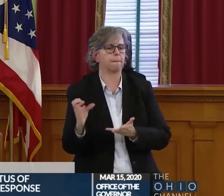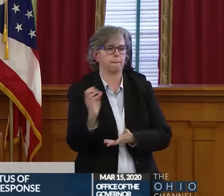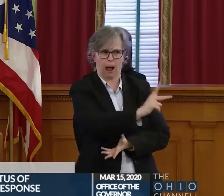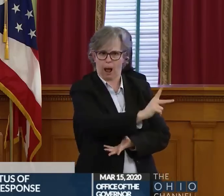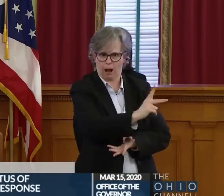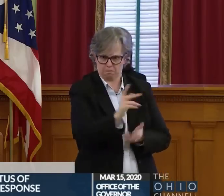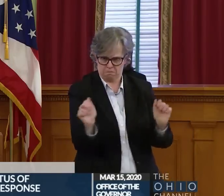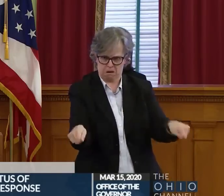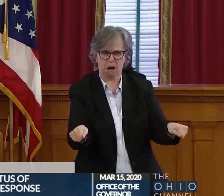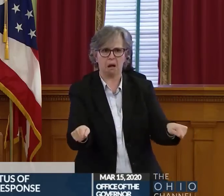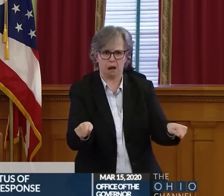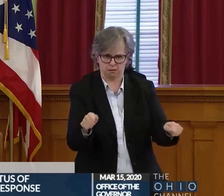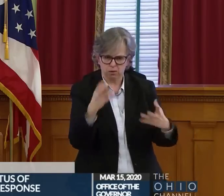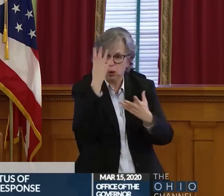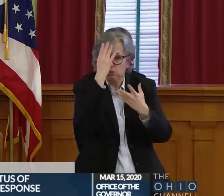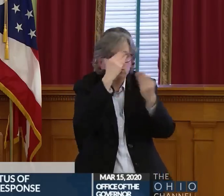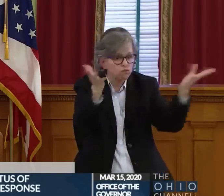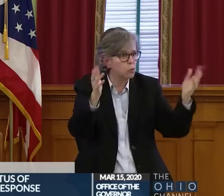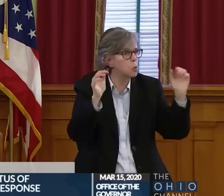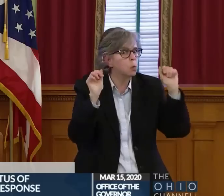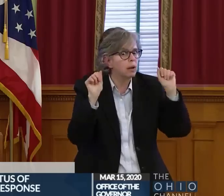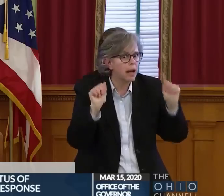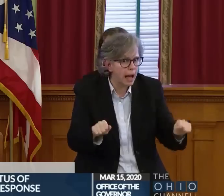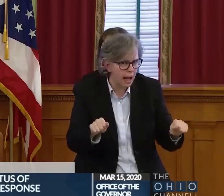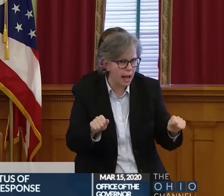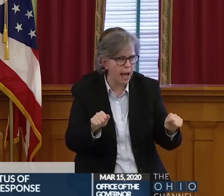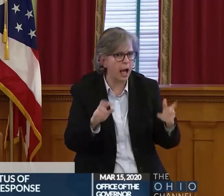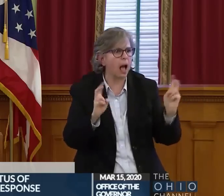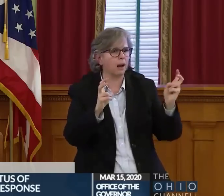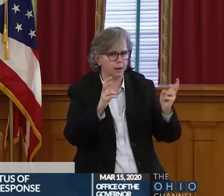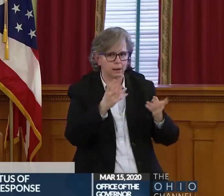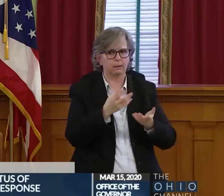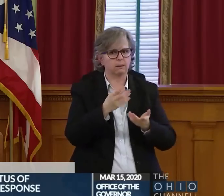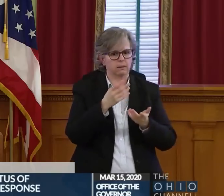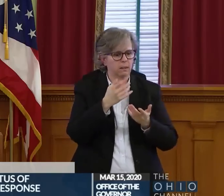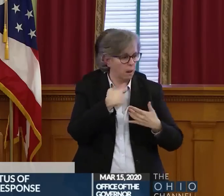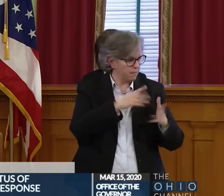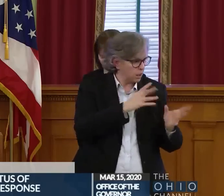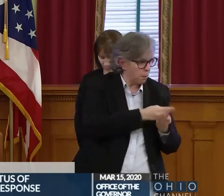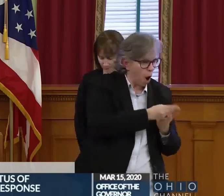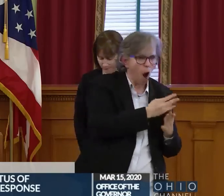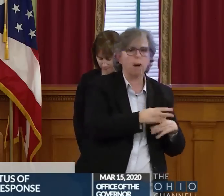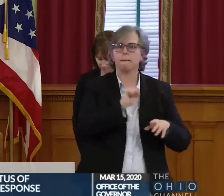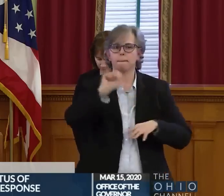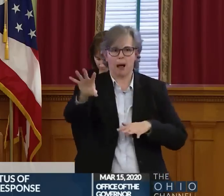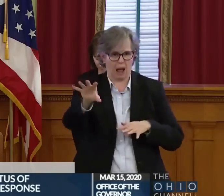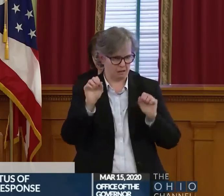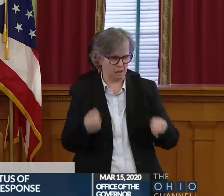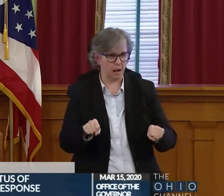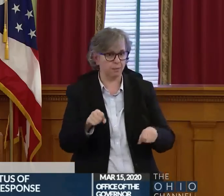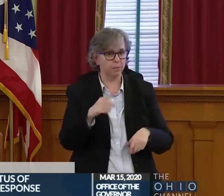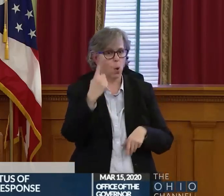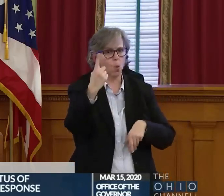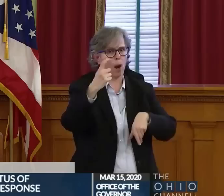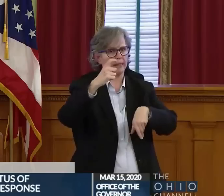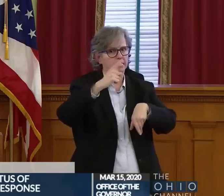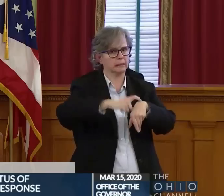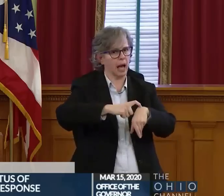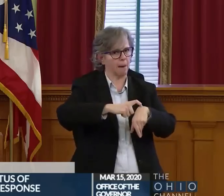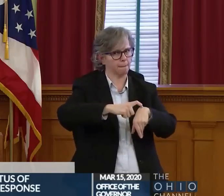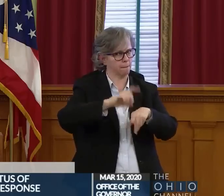return is necessary. So for questions from this one-time buyback, please